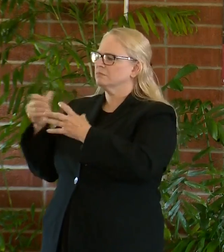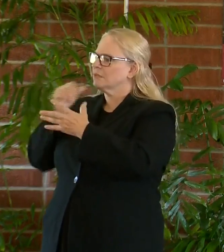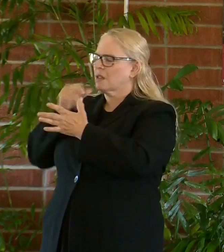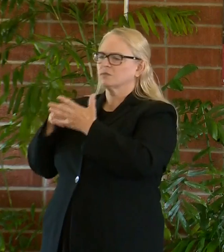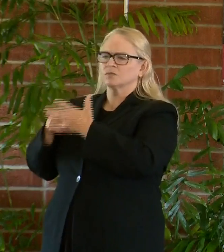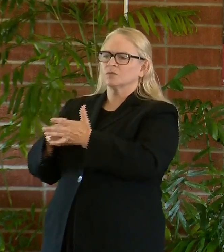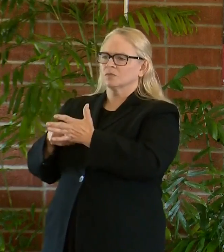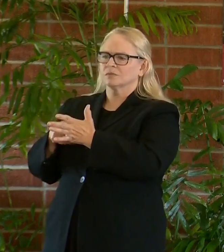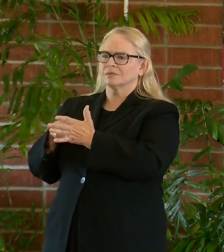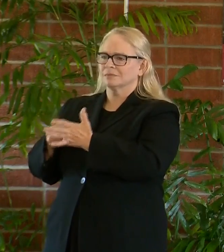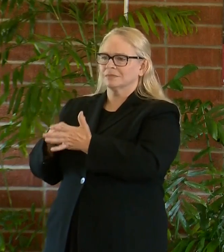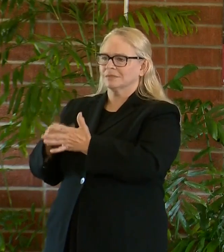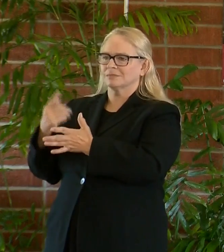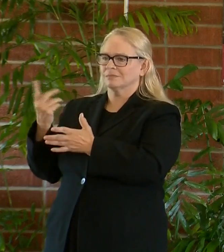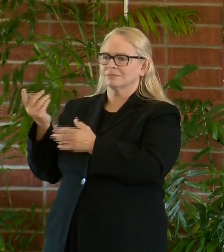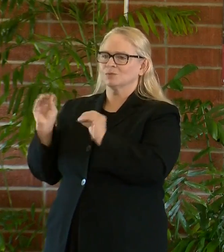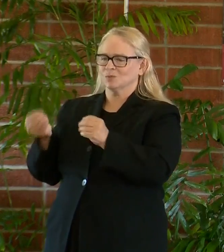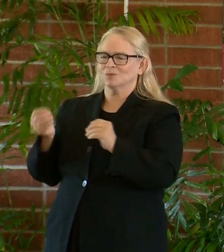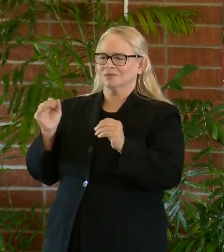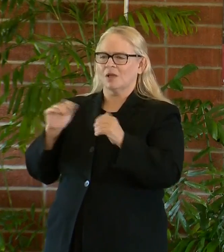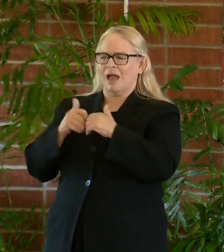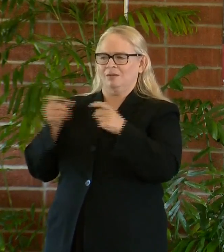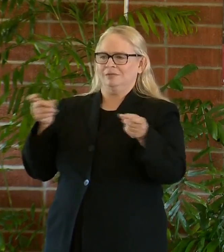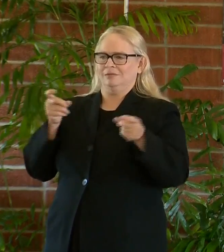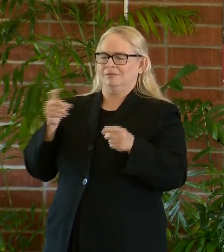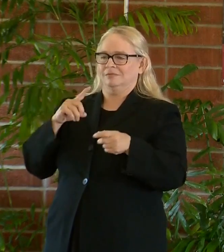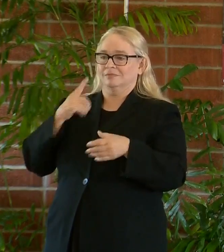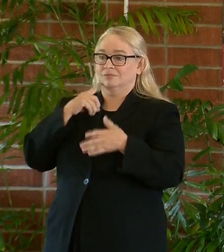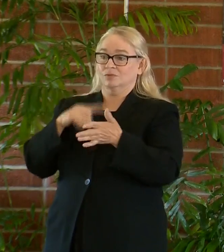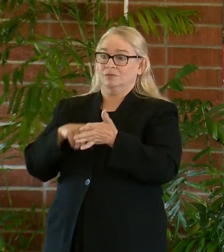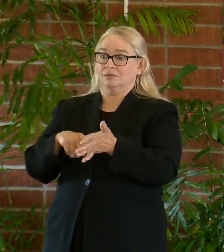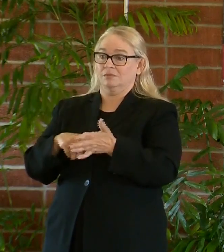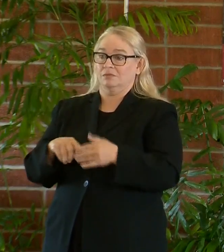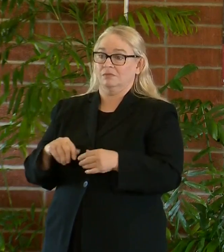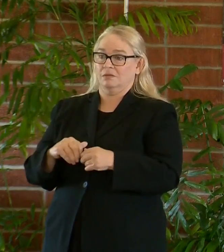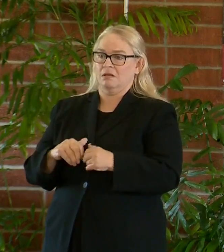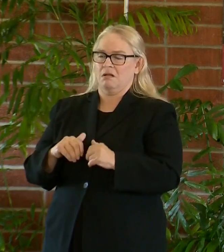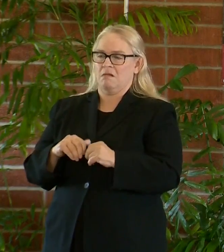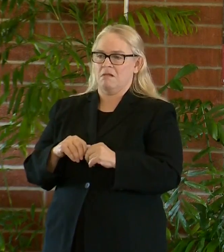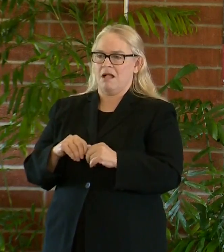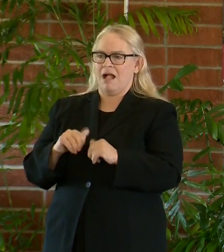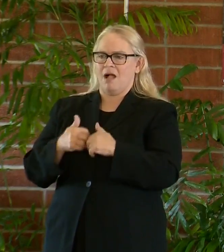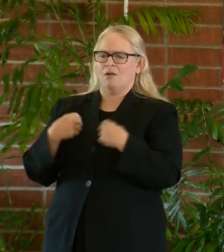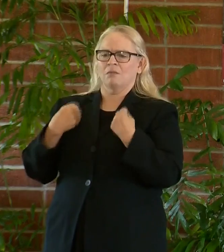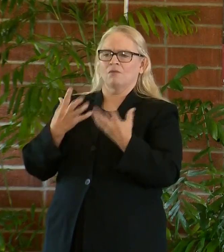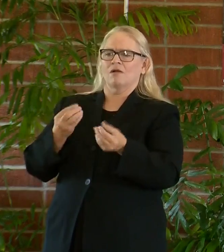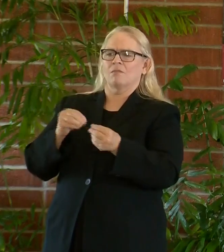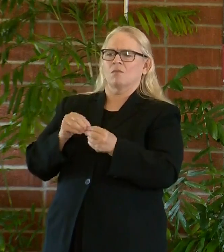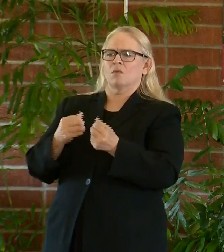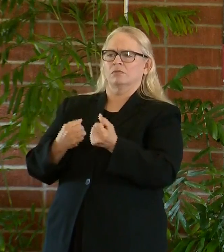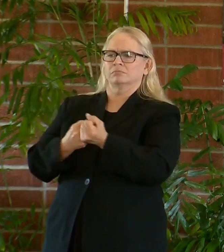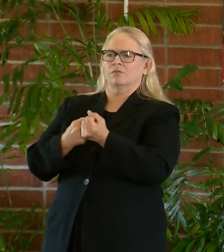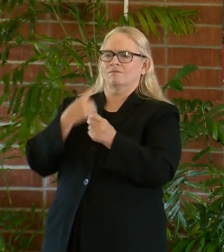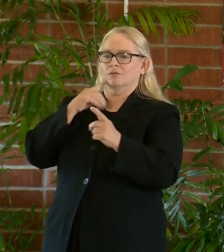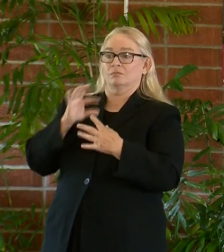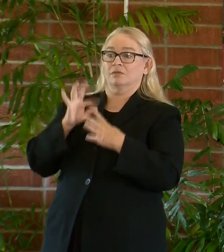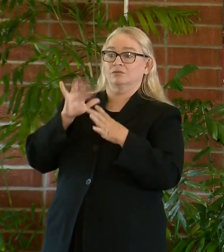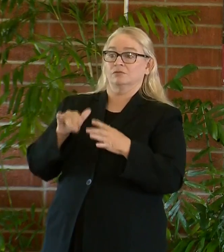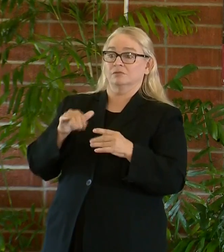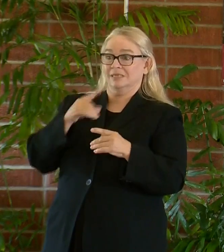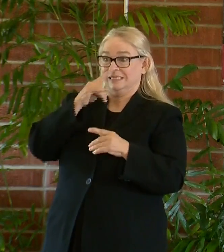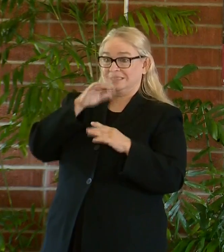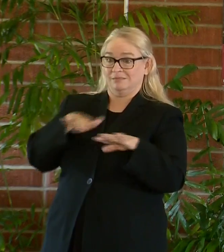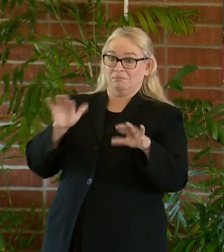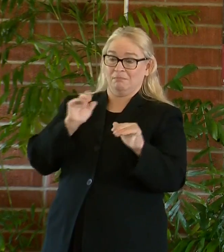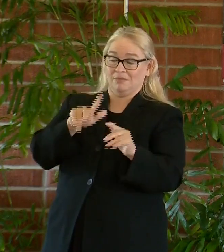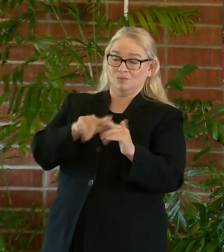potentially in large settings like schools and others to increase our capacity with limited supplies. Governor, I got